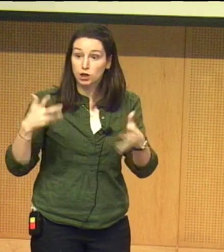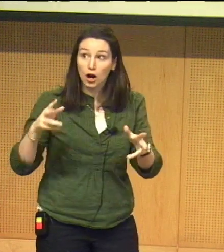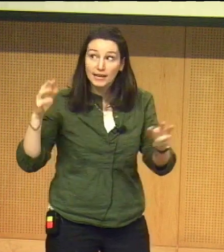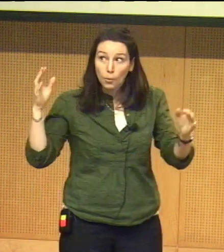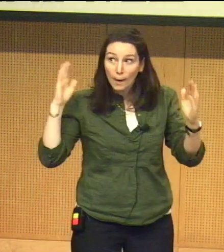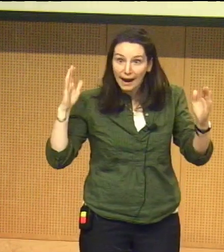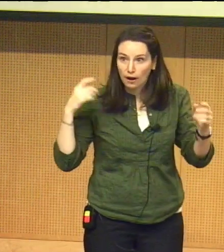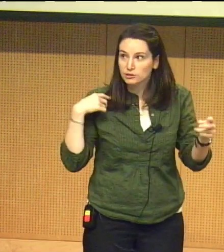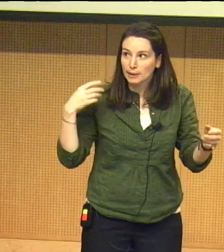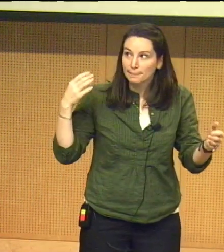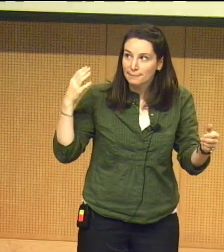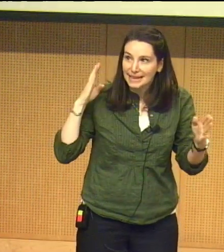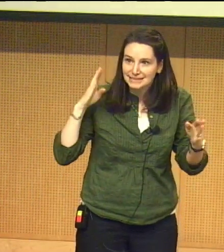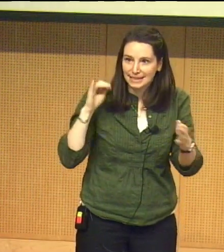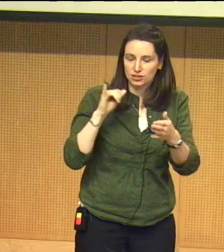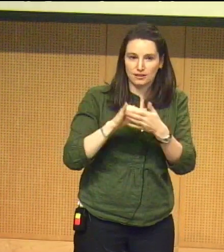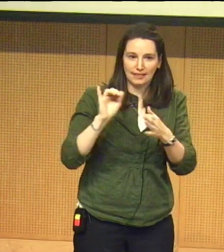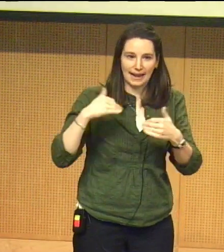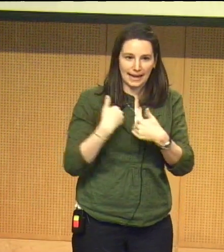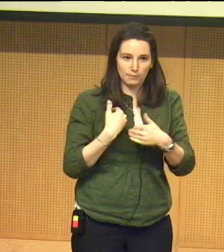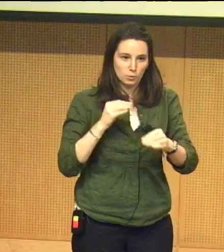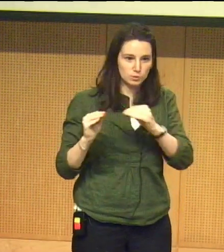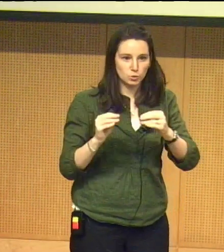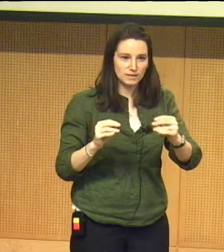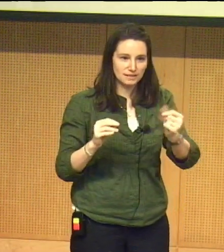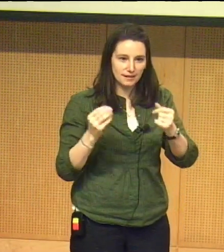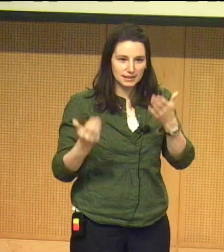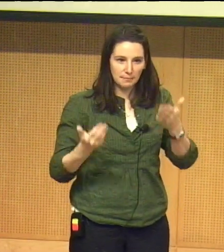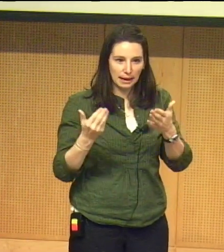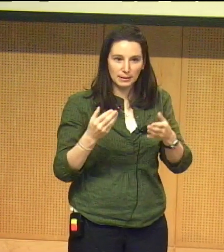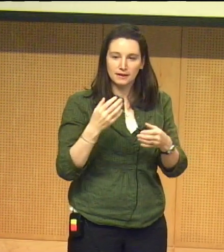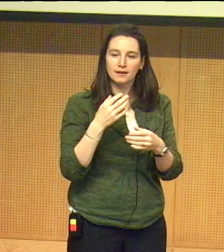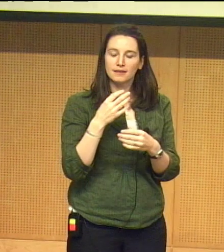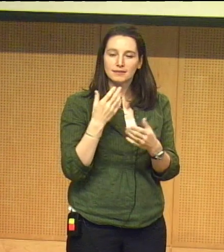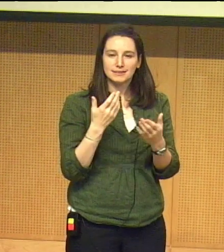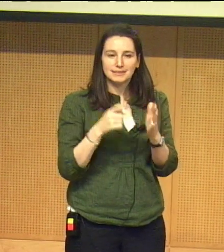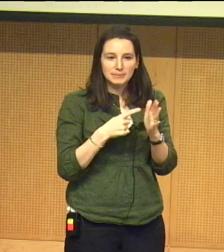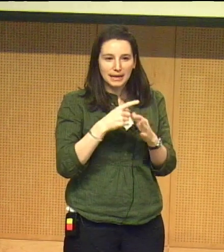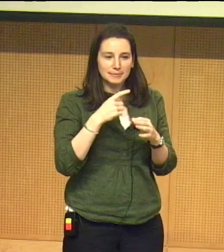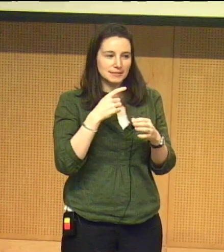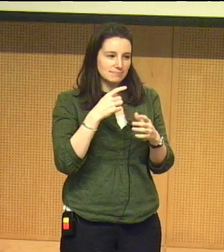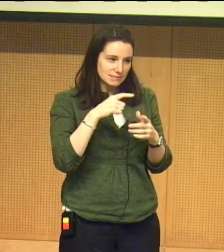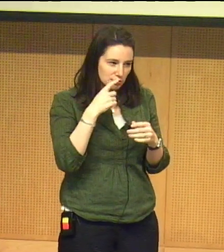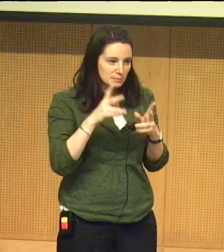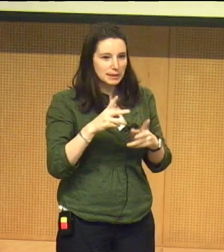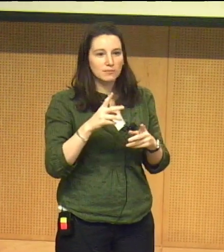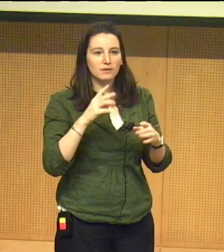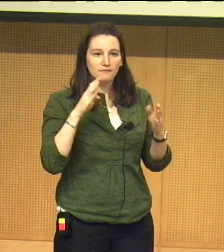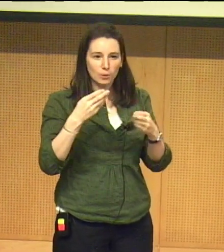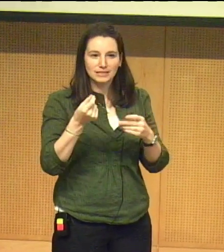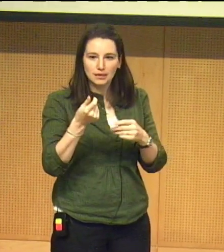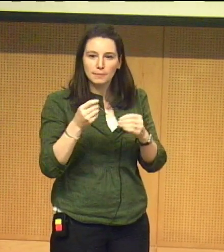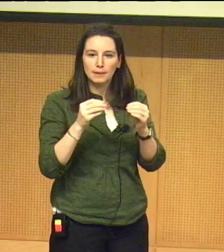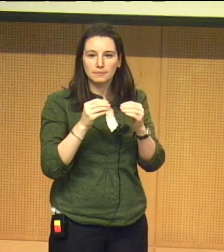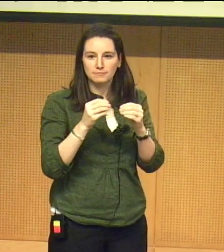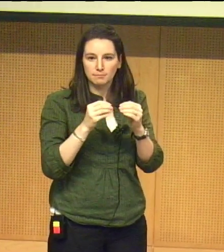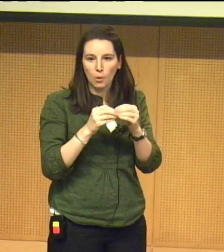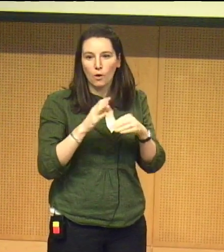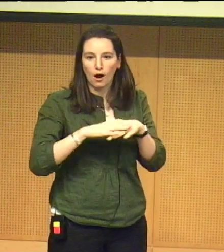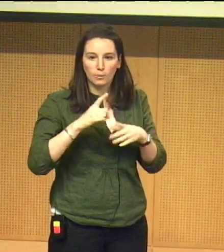already aware, I was already paying attention that that animal was moving suddenly maybe. Sometimes hearing people focus a little bit more on what they